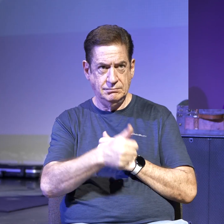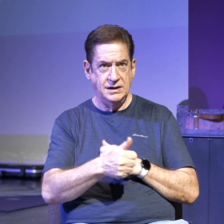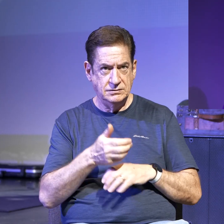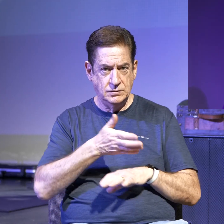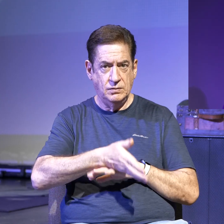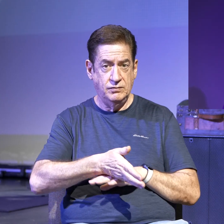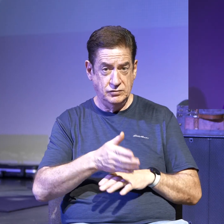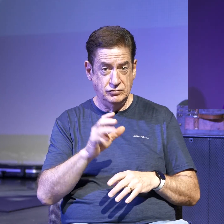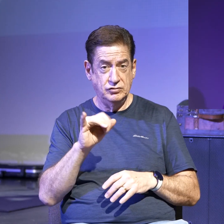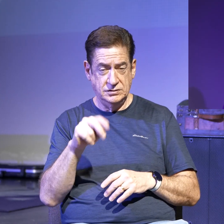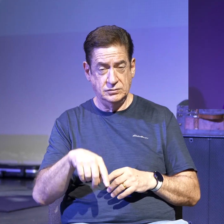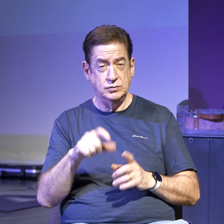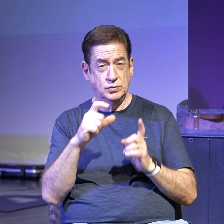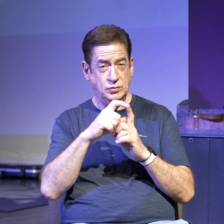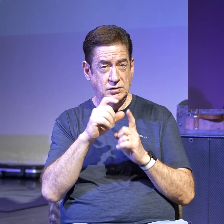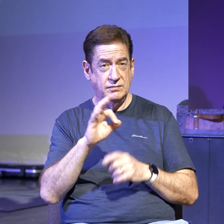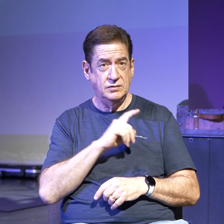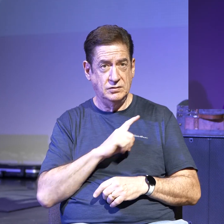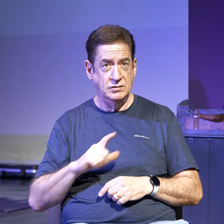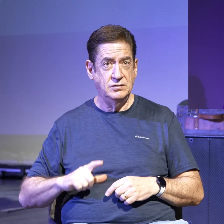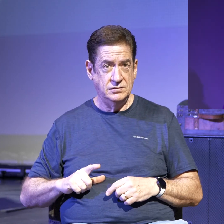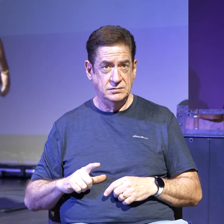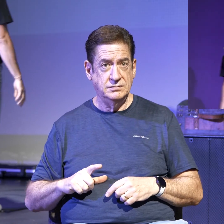is the word of the Lord.